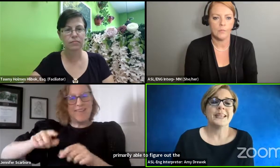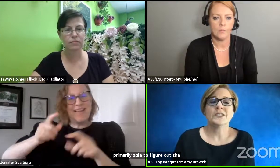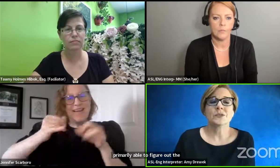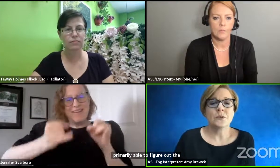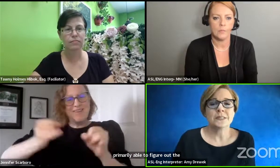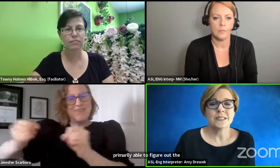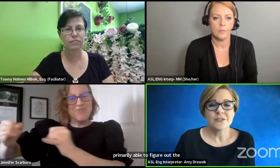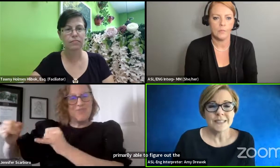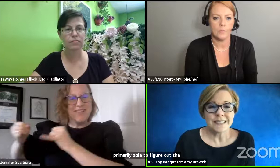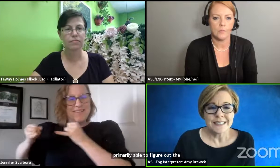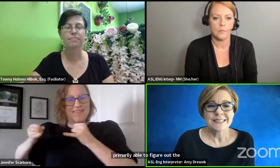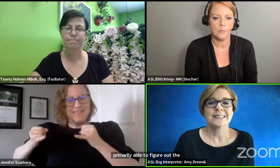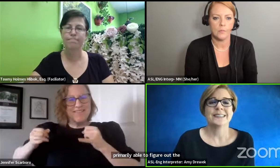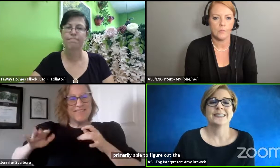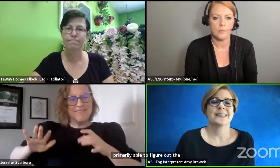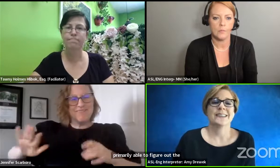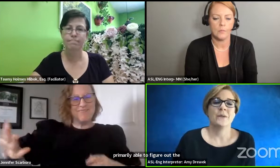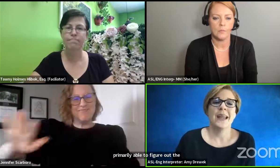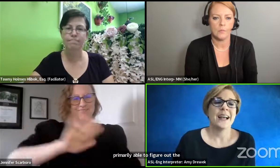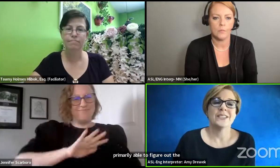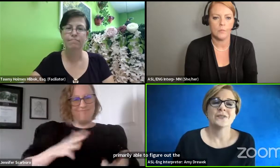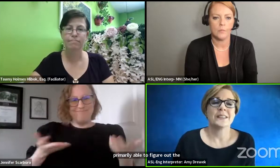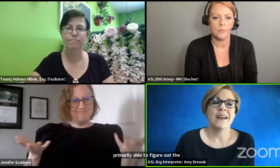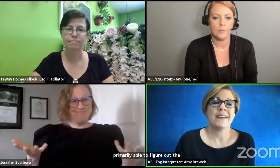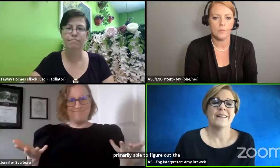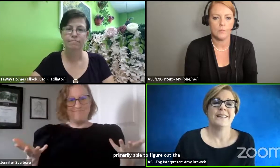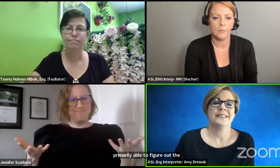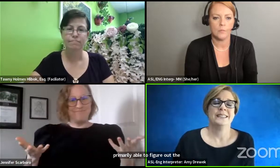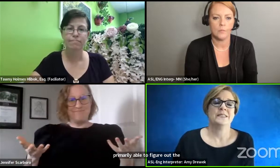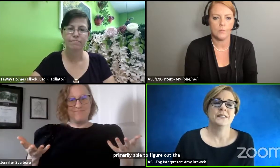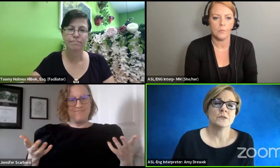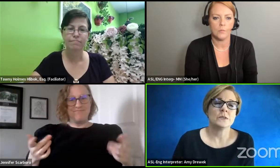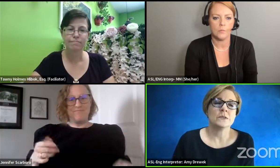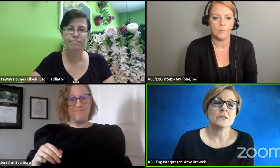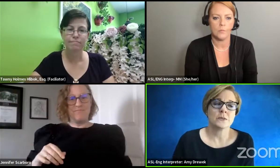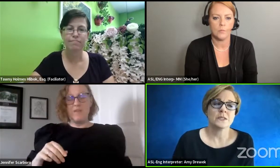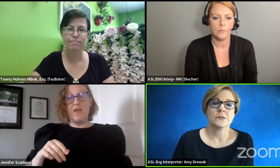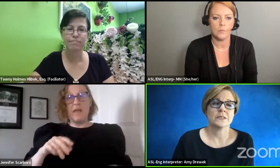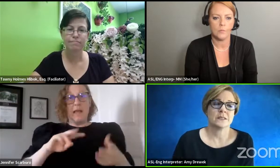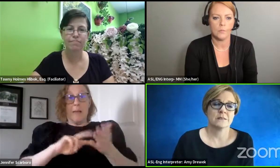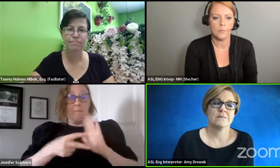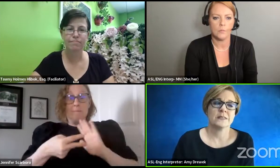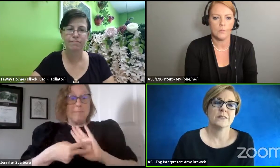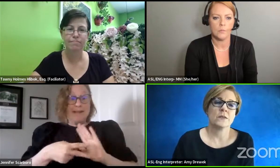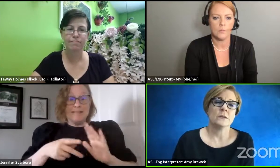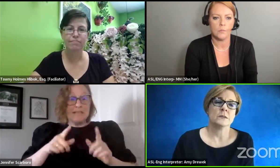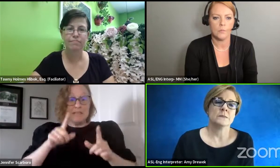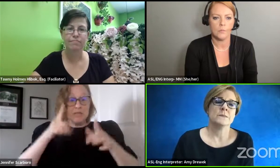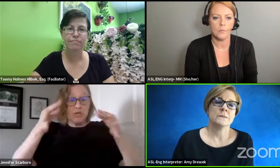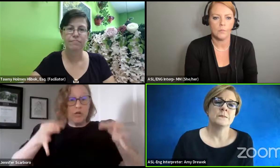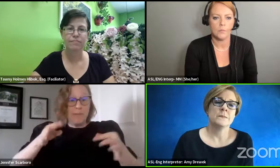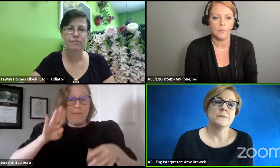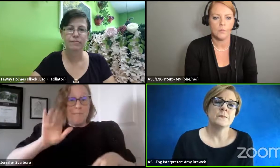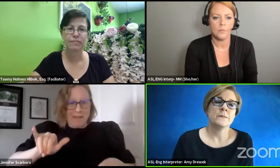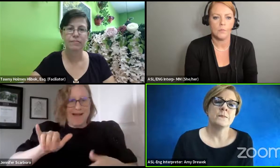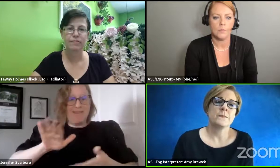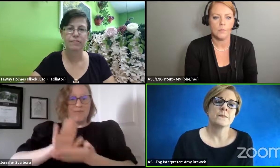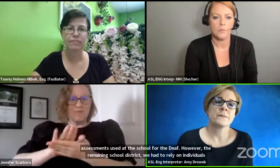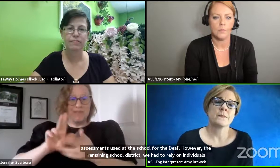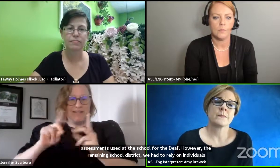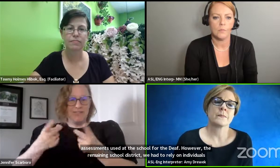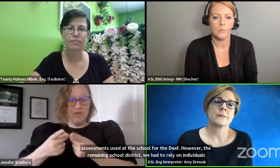the remaining school district, we had to rely on individuals, which was difficult.